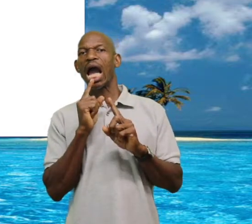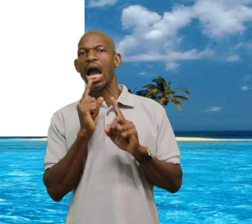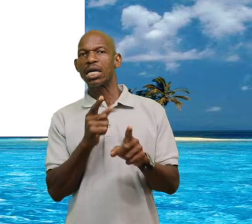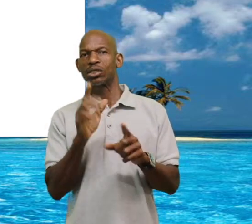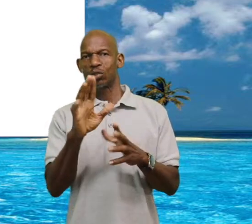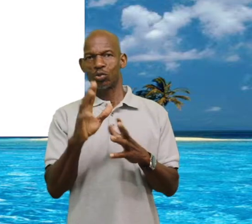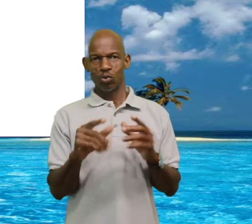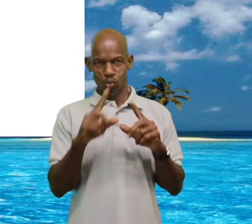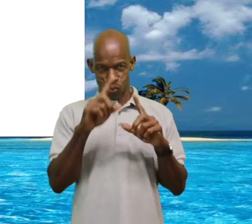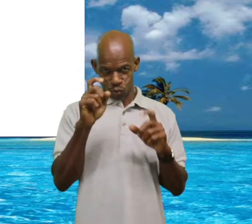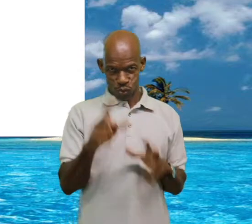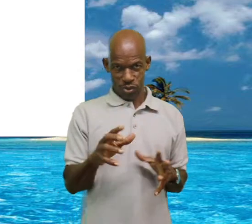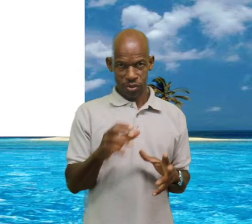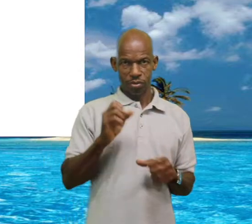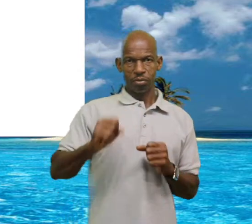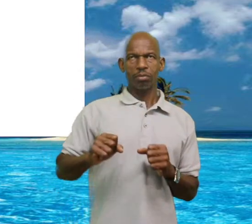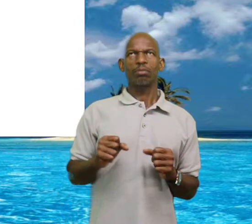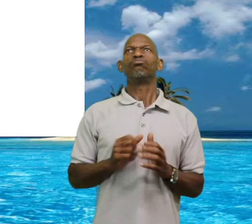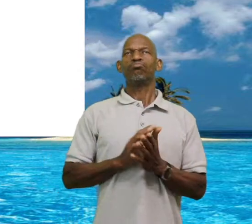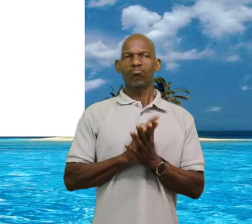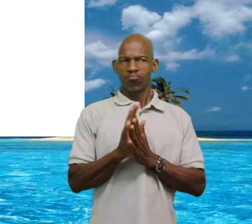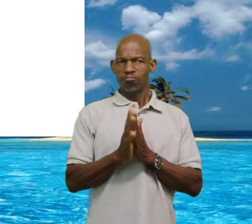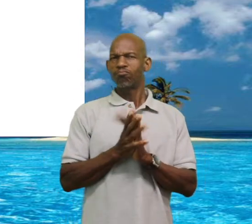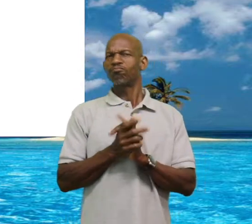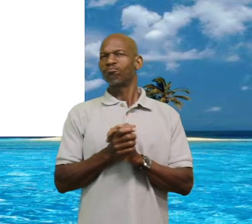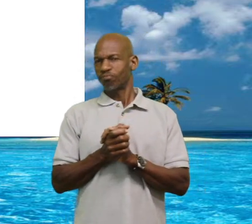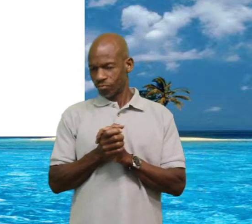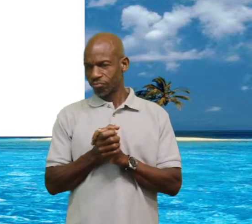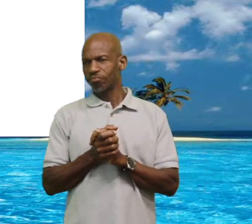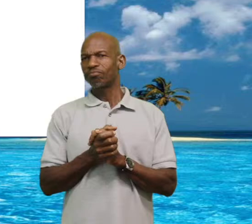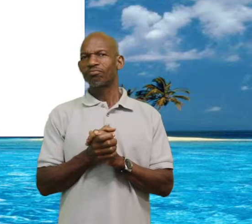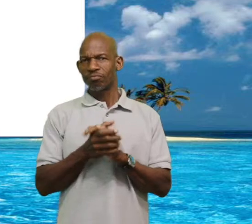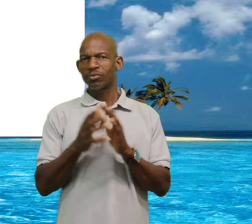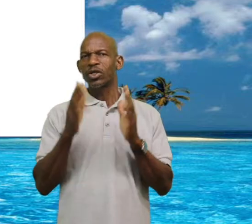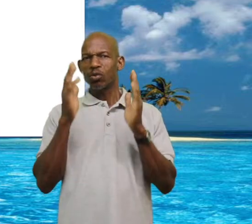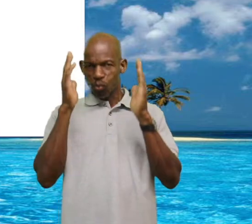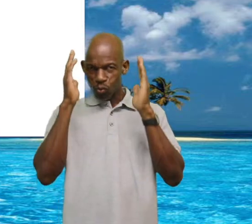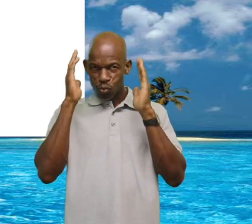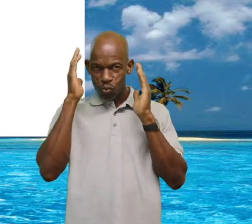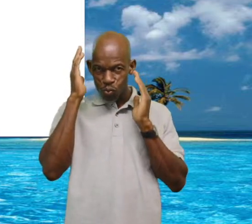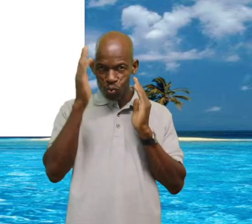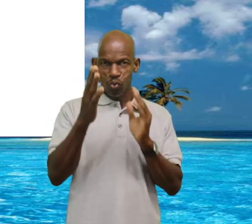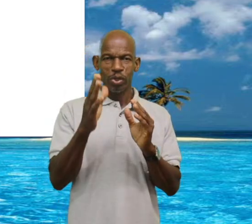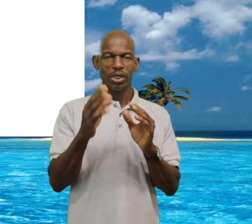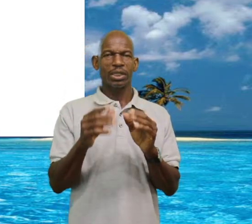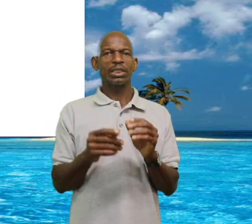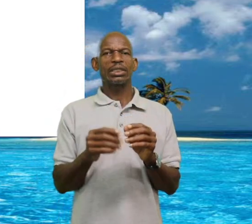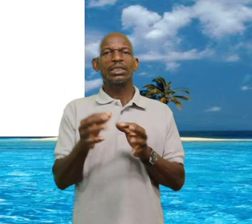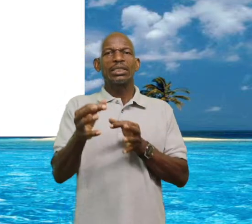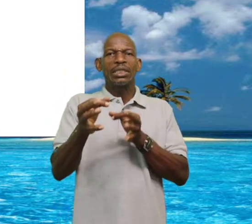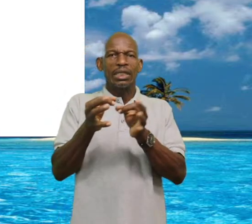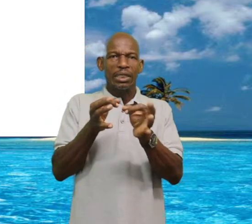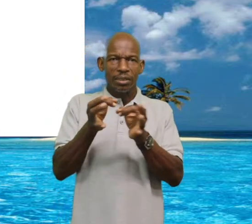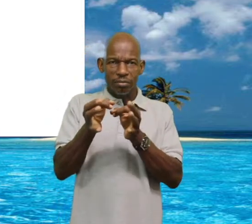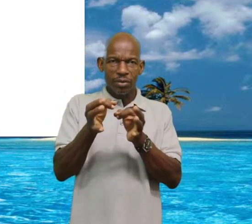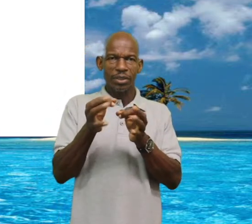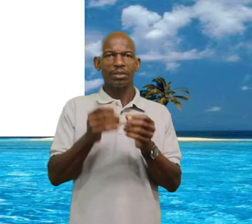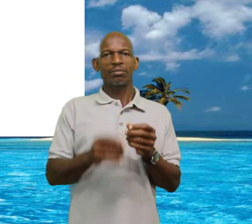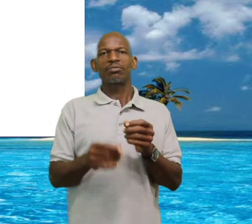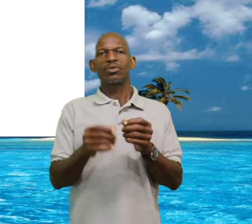I decided that I need to do the exceptions to the use of A and an. Right? There